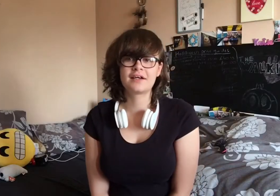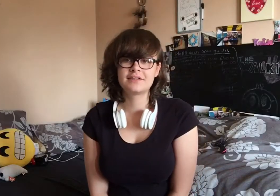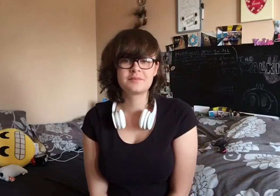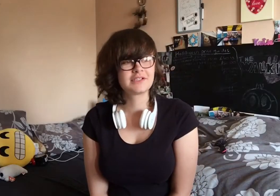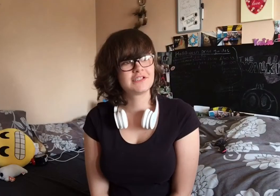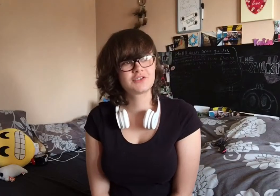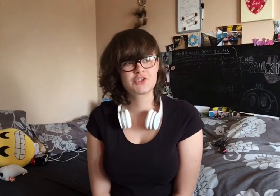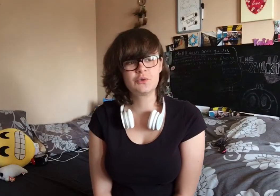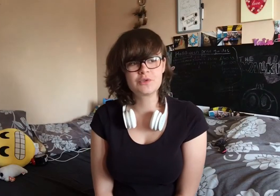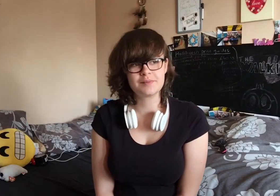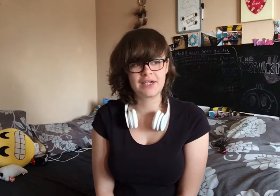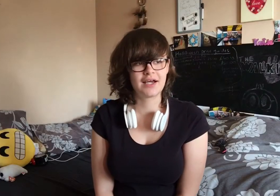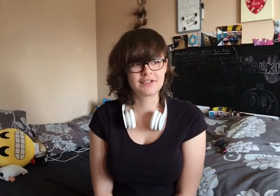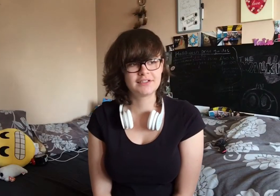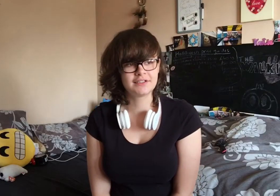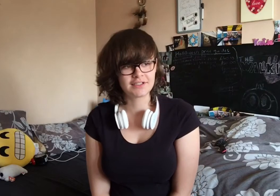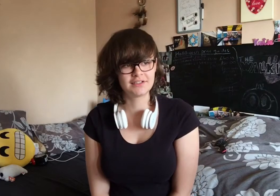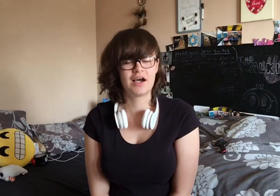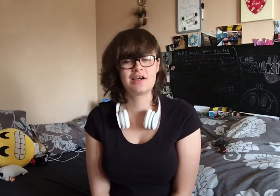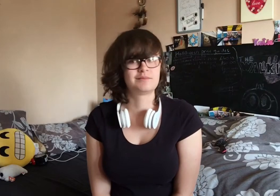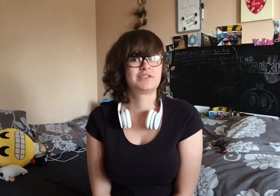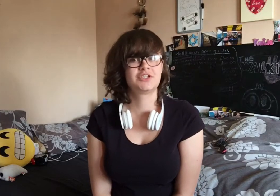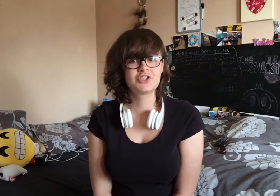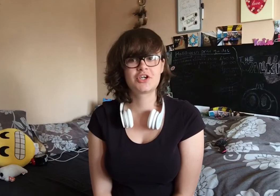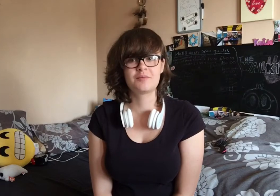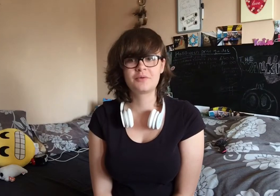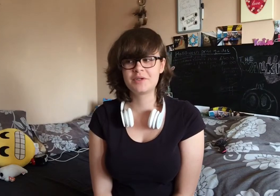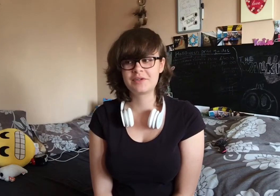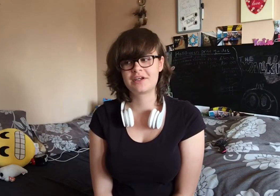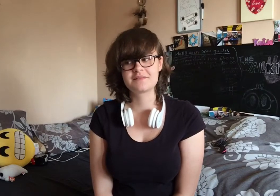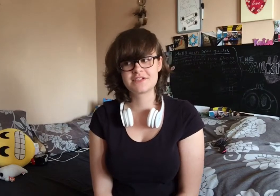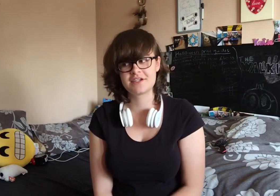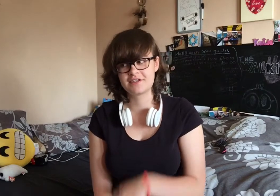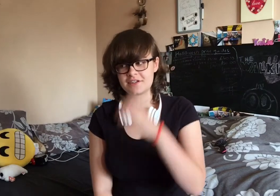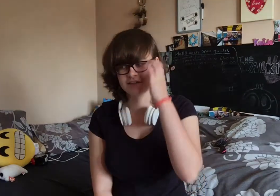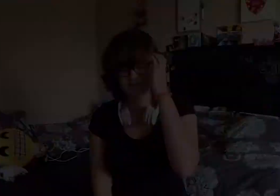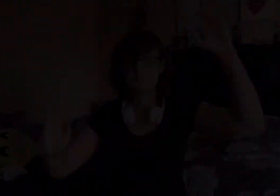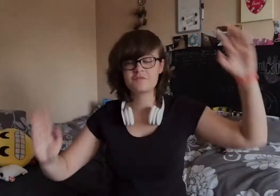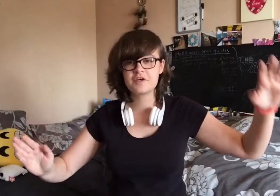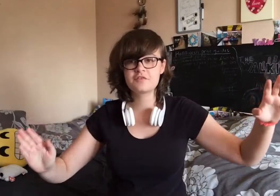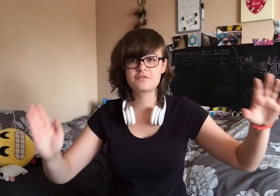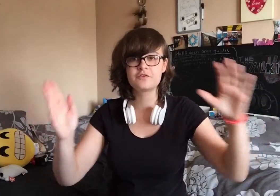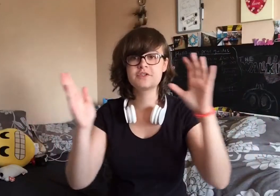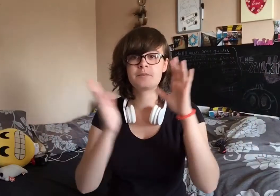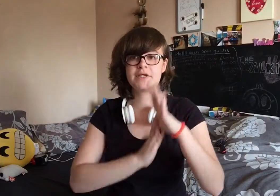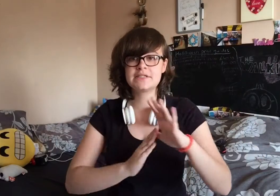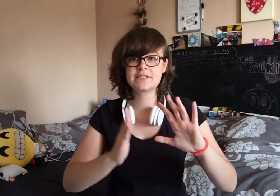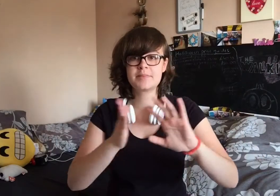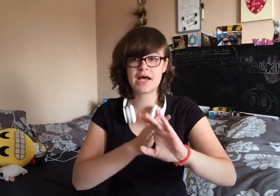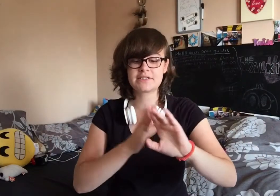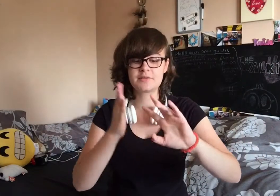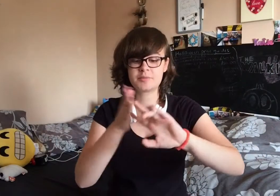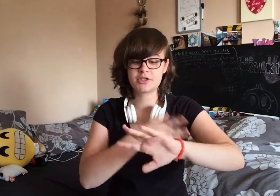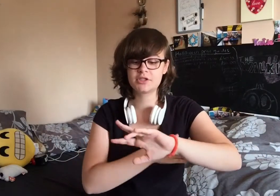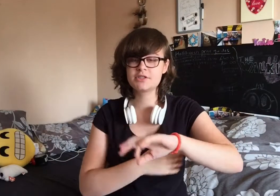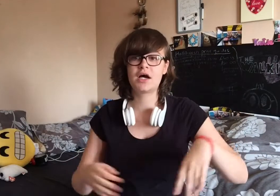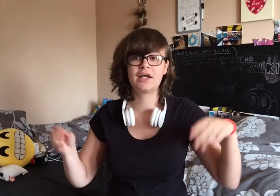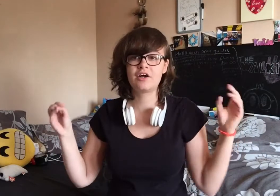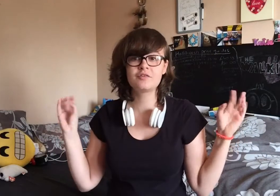actor because it looks cool to be an actor, and I am such a drama queen when it comes to certain things. My favourite foods are pizza, pasta, and burgers. I love all